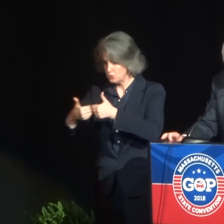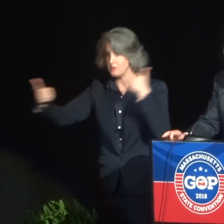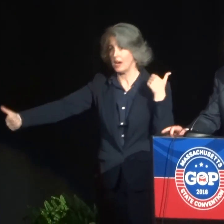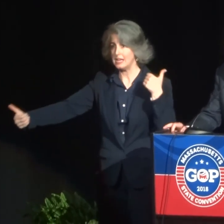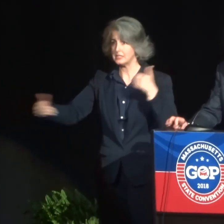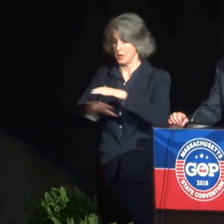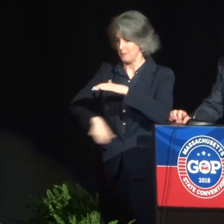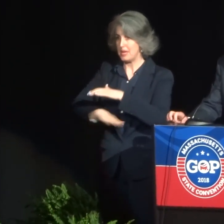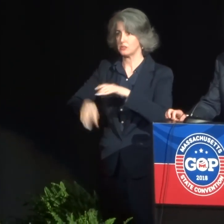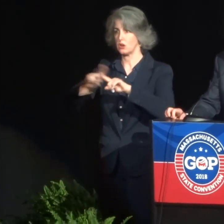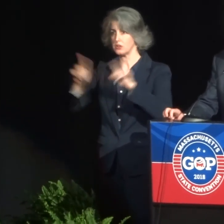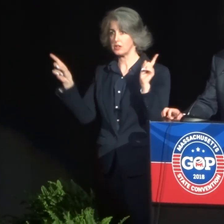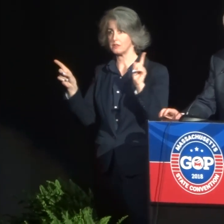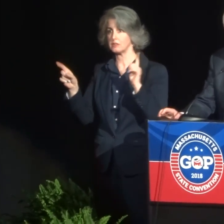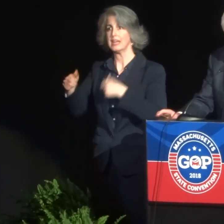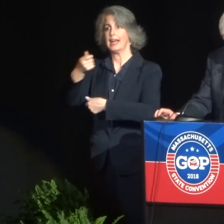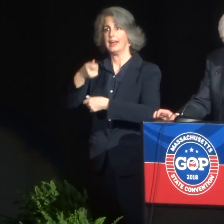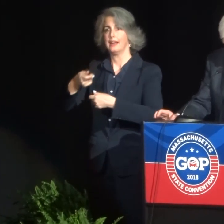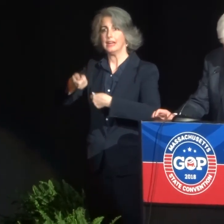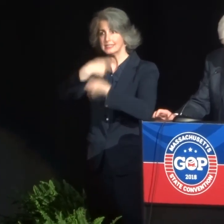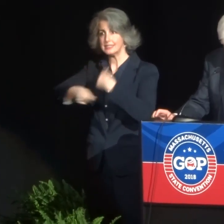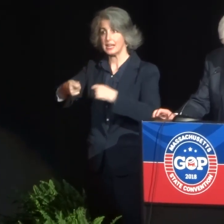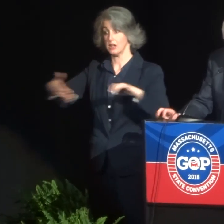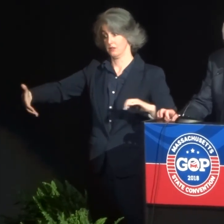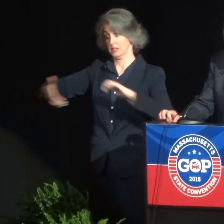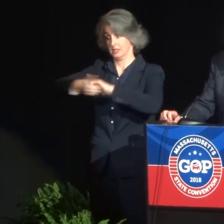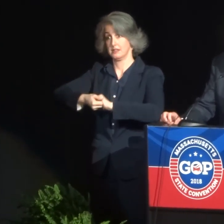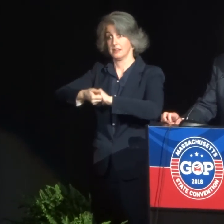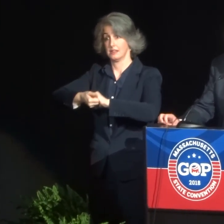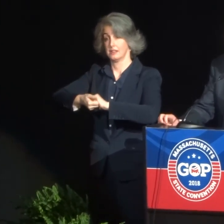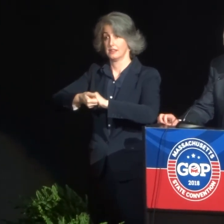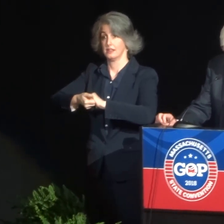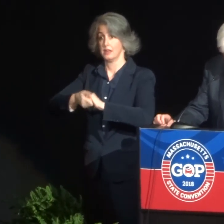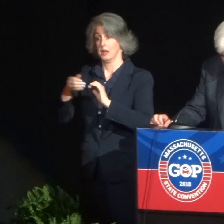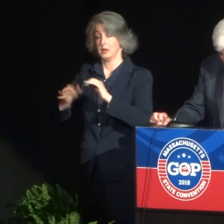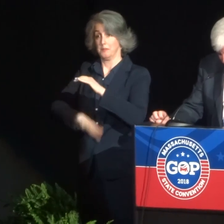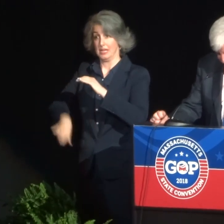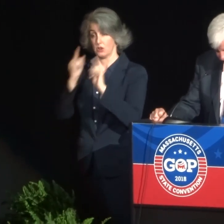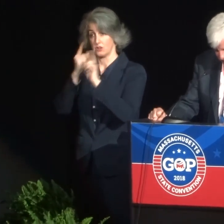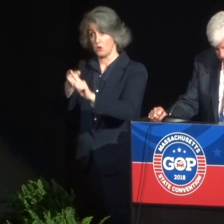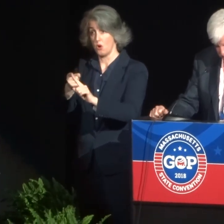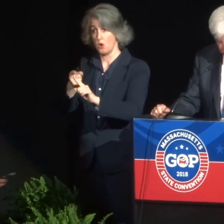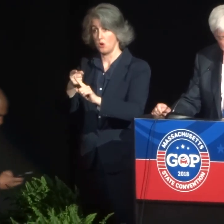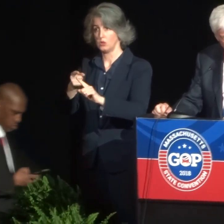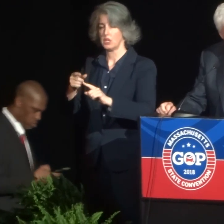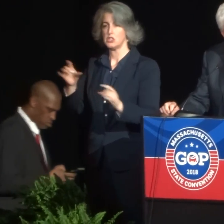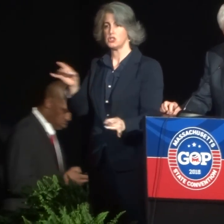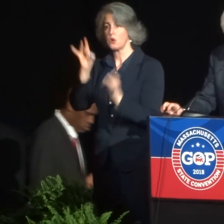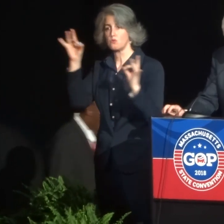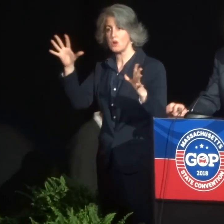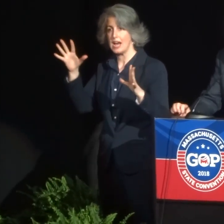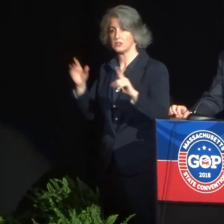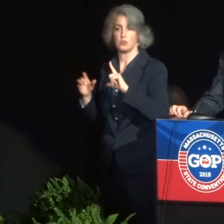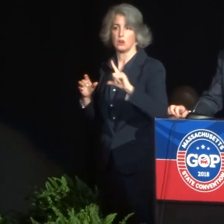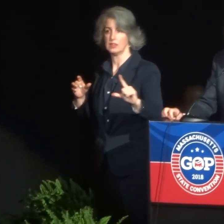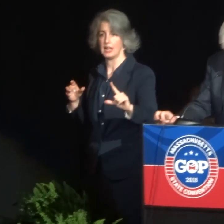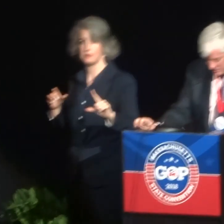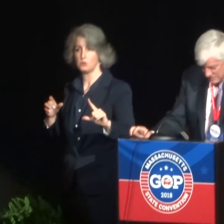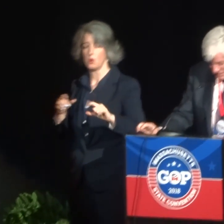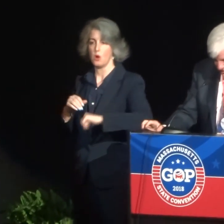than unite us through our similarities and common goals. She's a left-wing, radical progressive whose mission is to impose